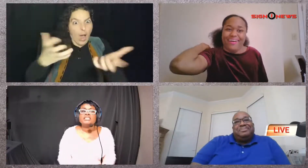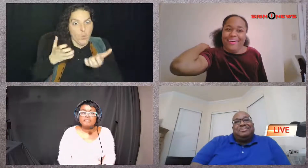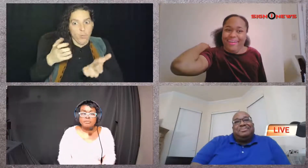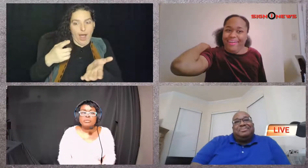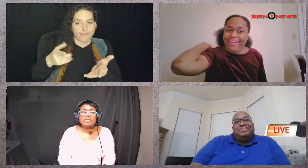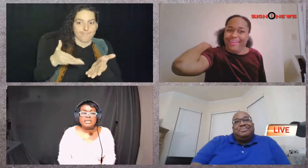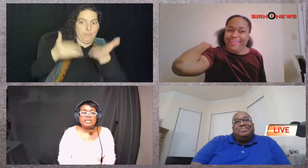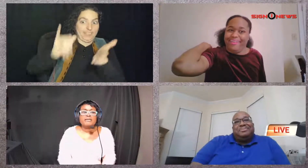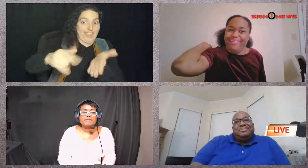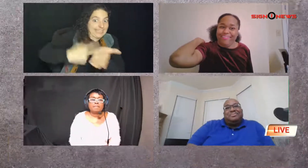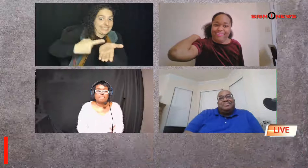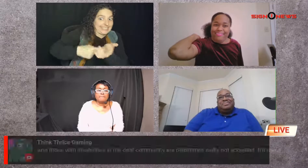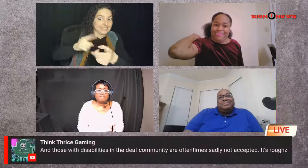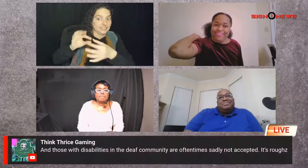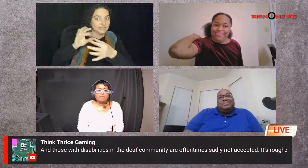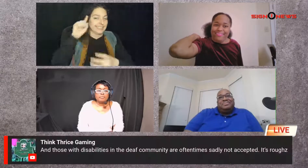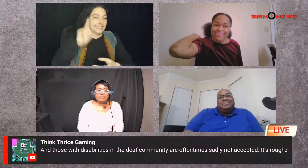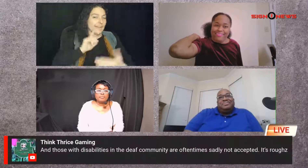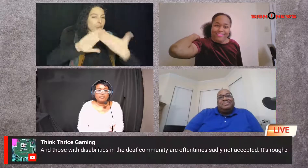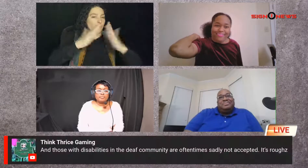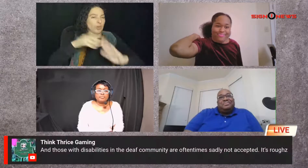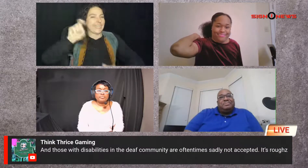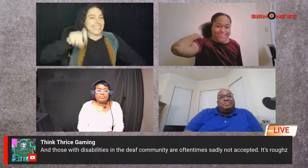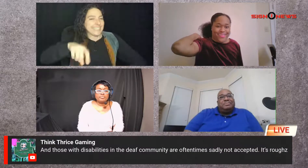I want the deaf community,